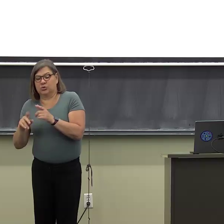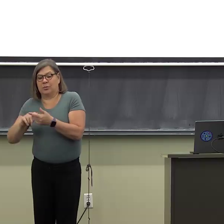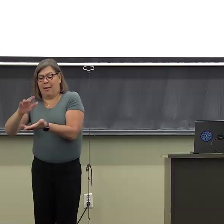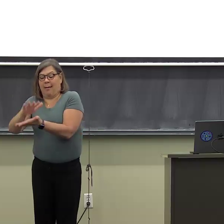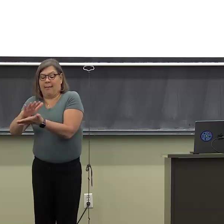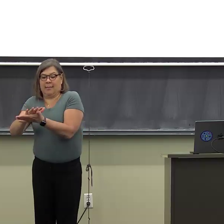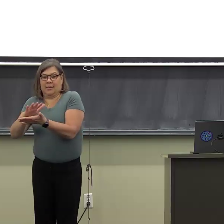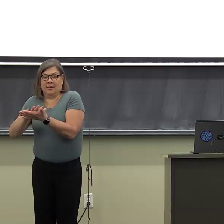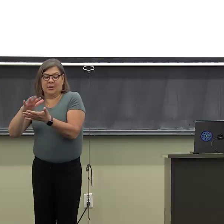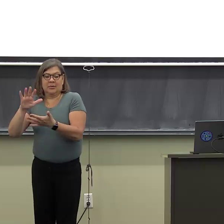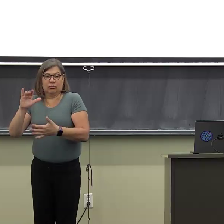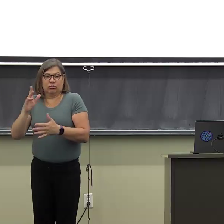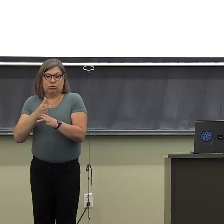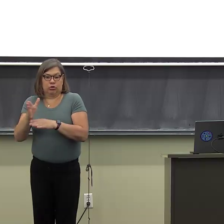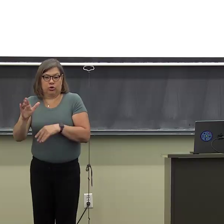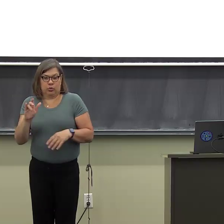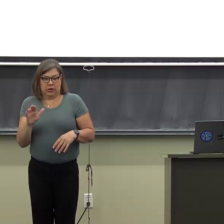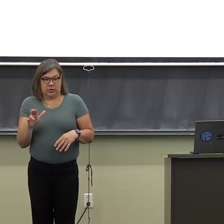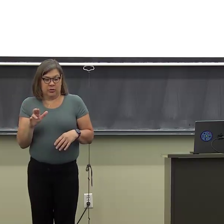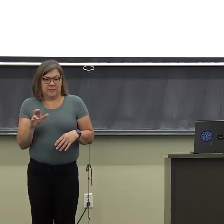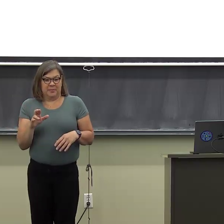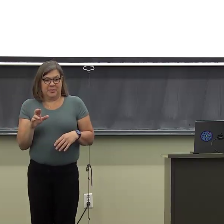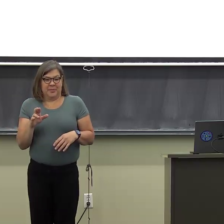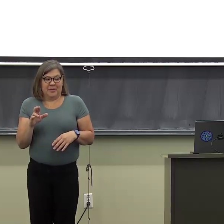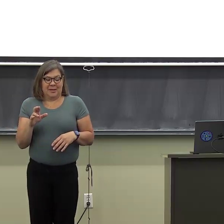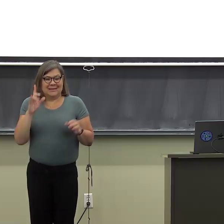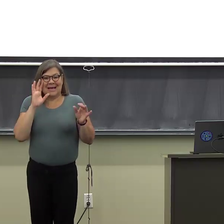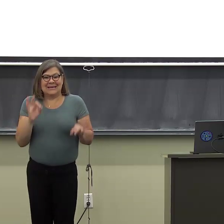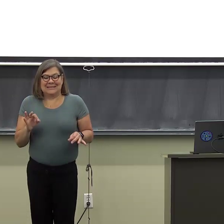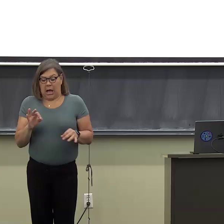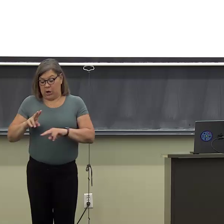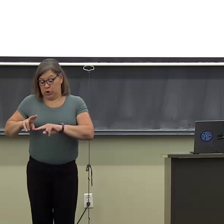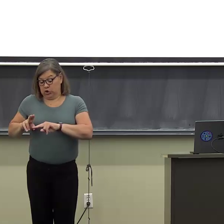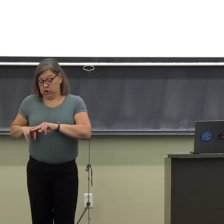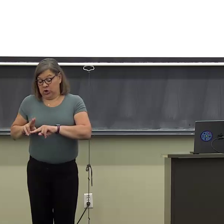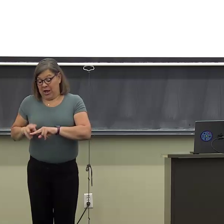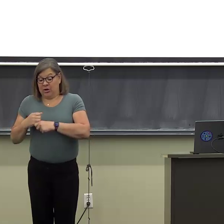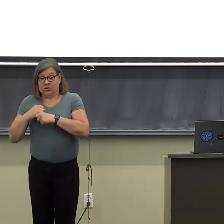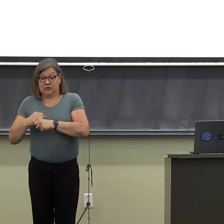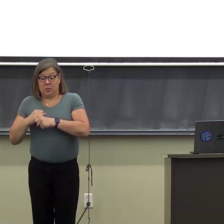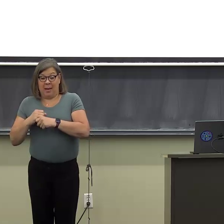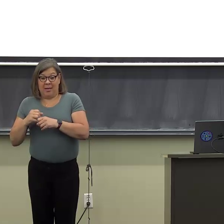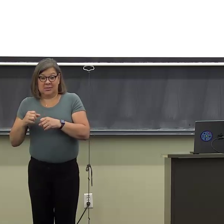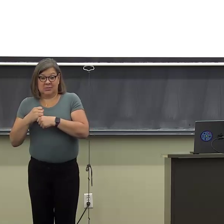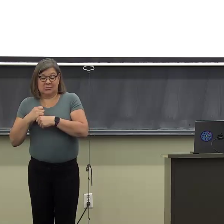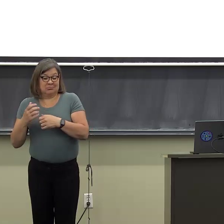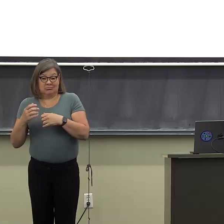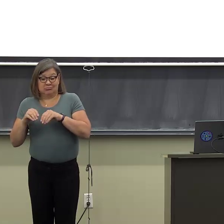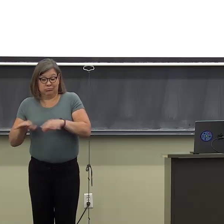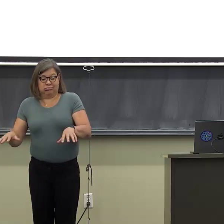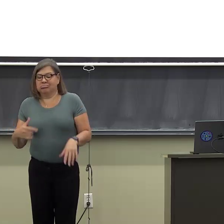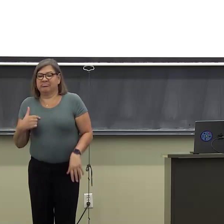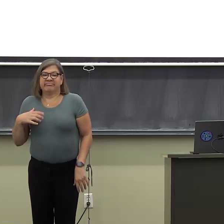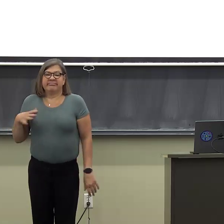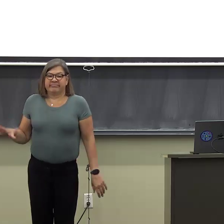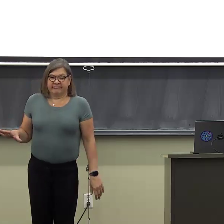career, because I thought, okay, chairs are not, or mass production is not what I want to continue with. How do we shape the